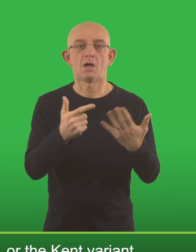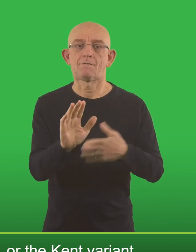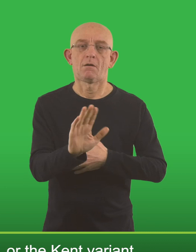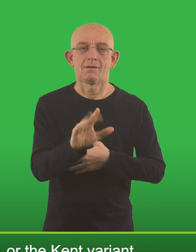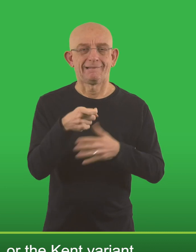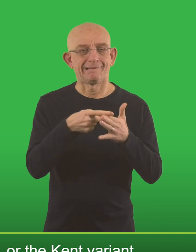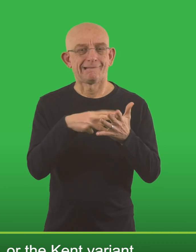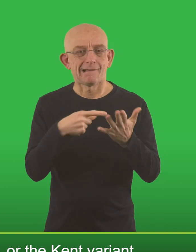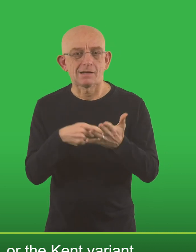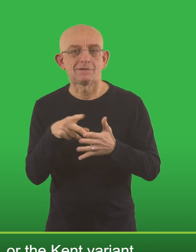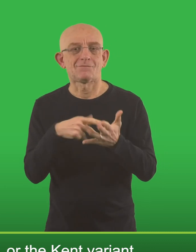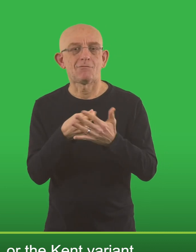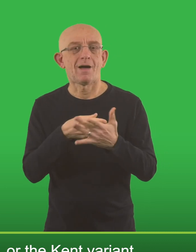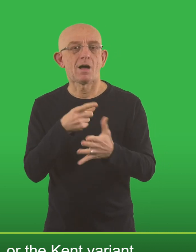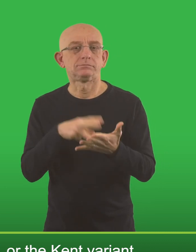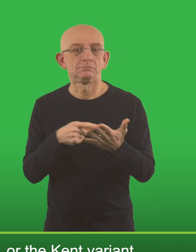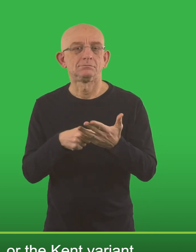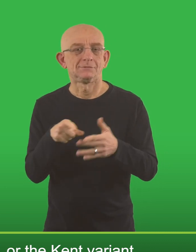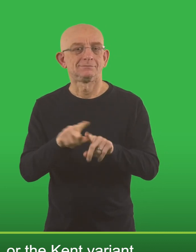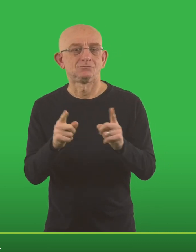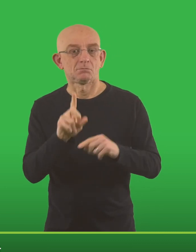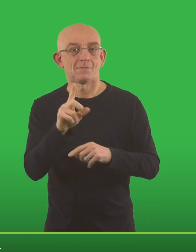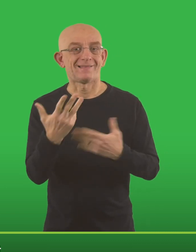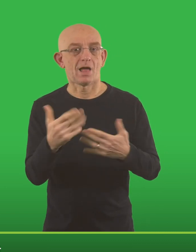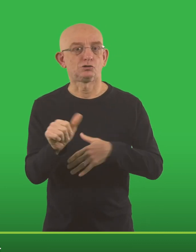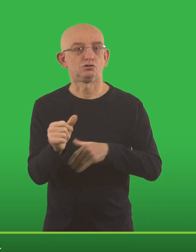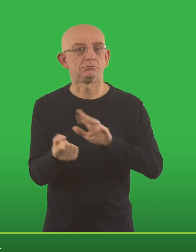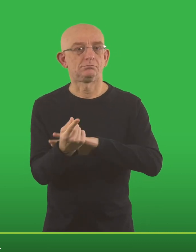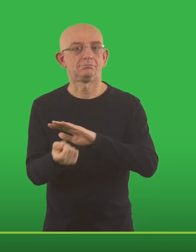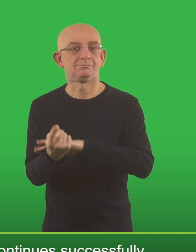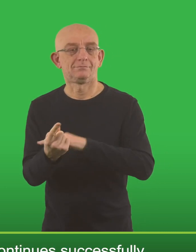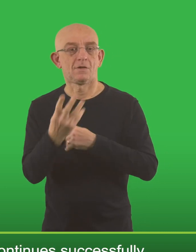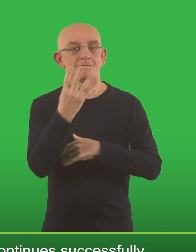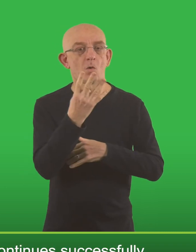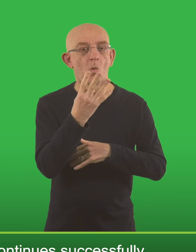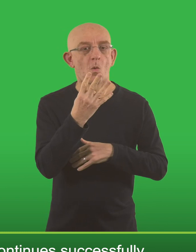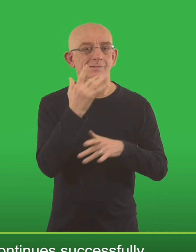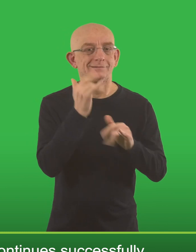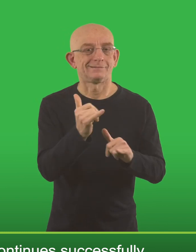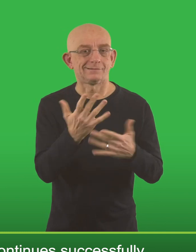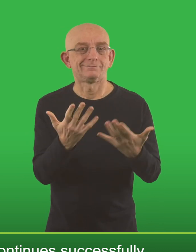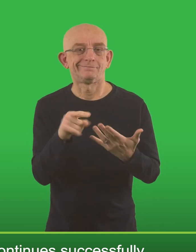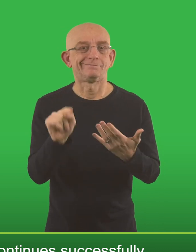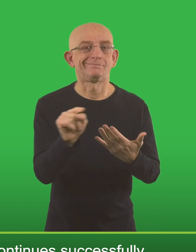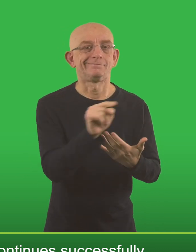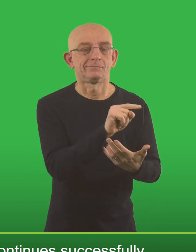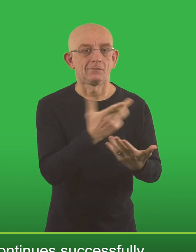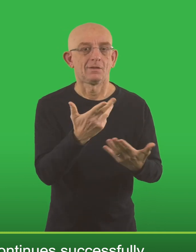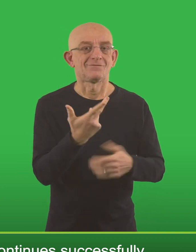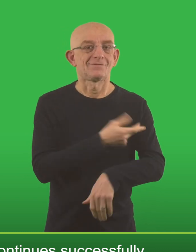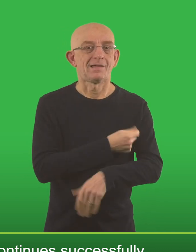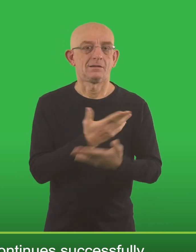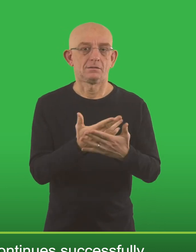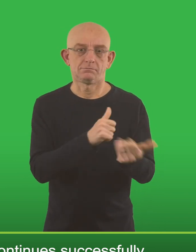of B117 or the Kent variant at the time the rest of the country did. We're now seeing it. So on the 4 tests,